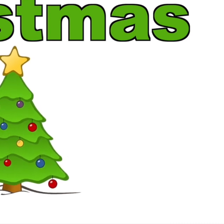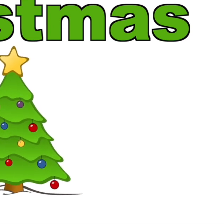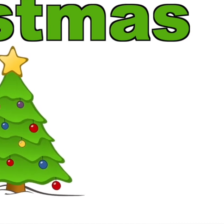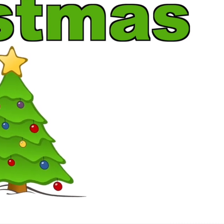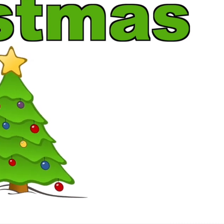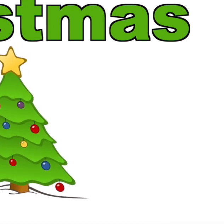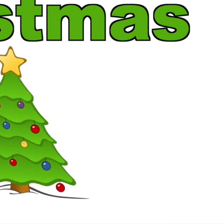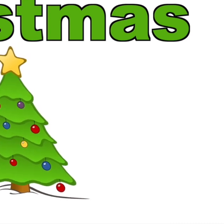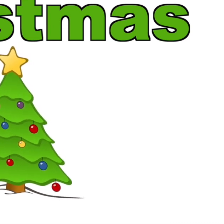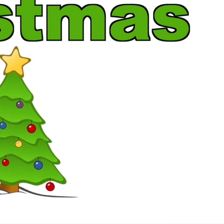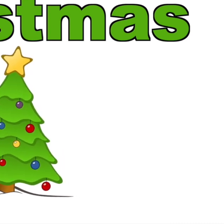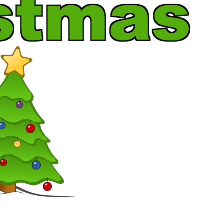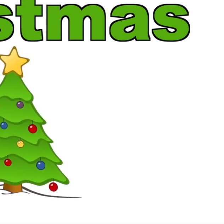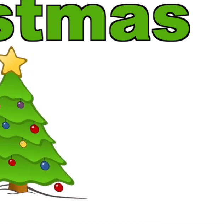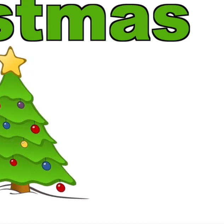Christmas.